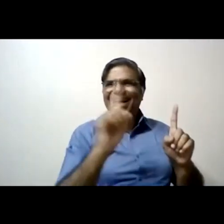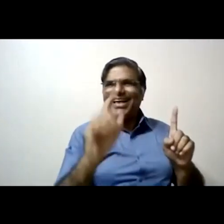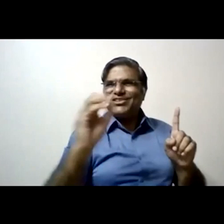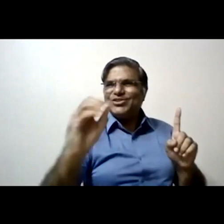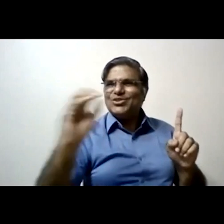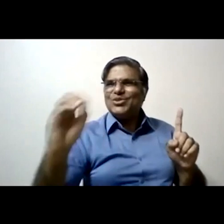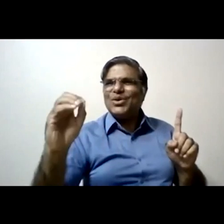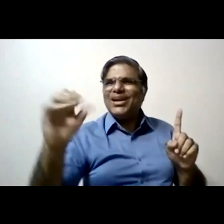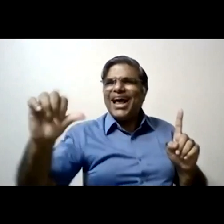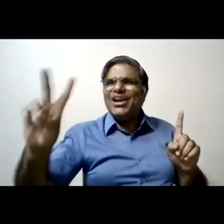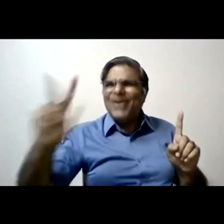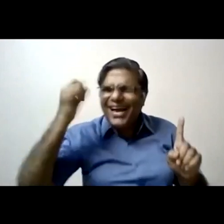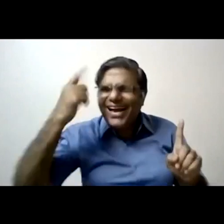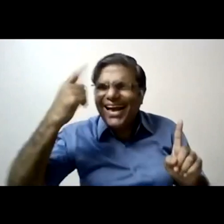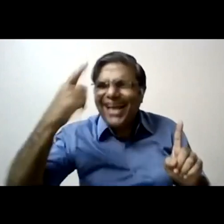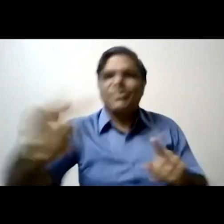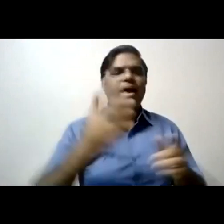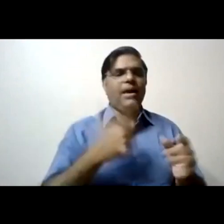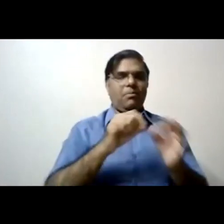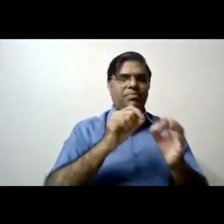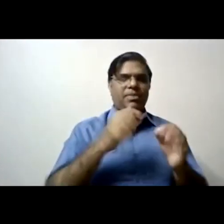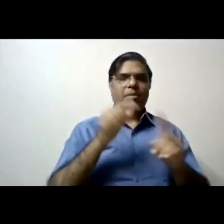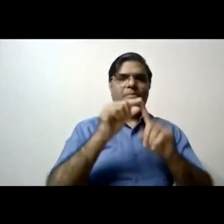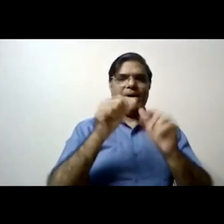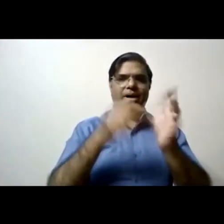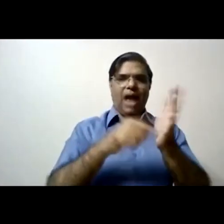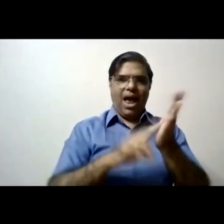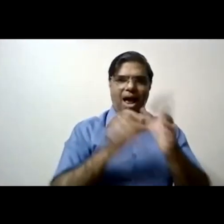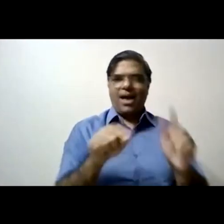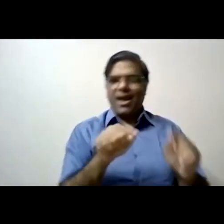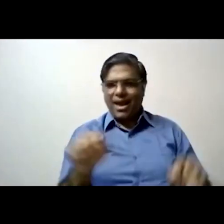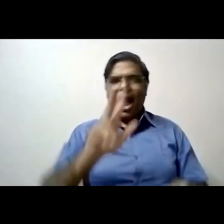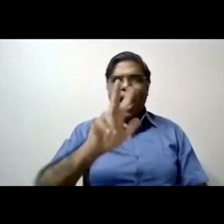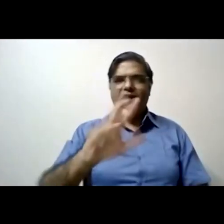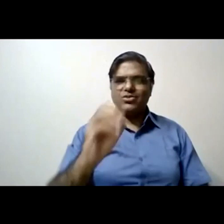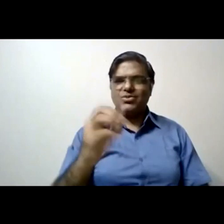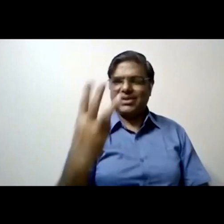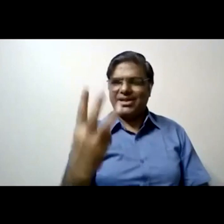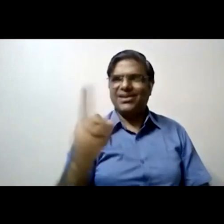So when you write your address, right, you mention the PIN code as well.